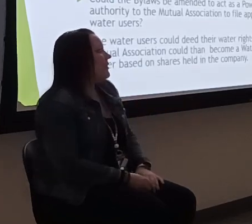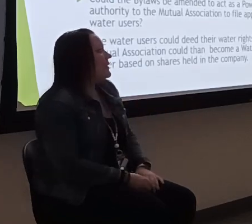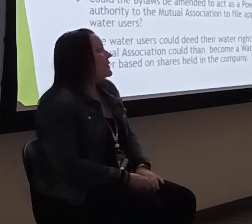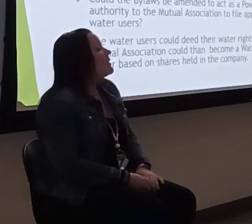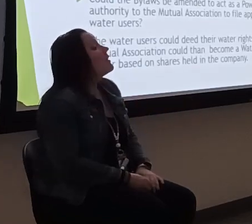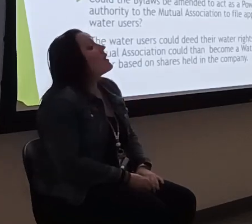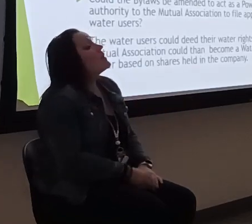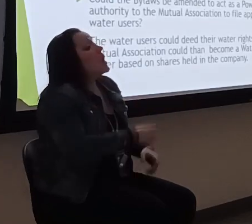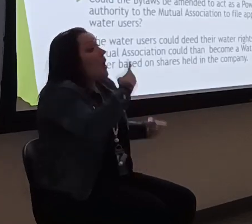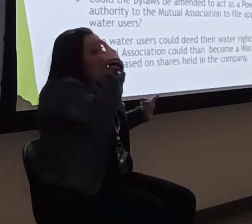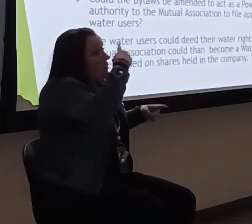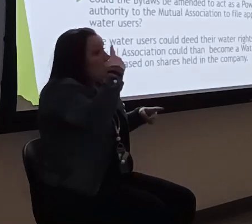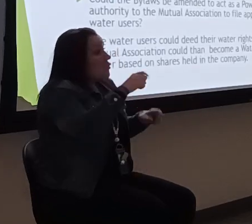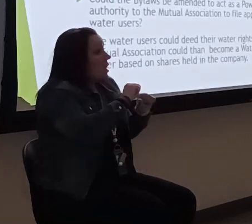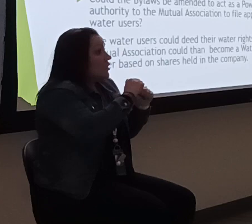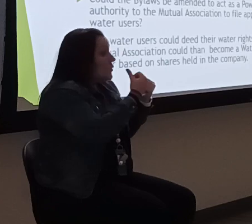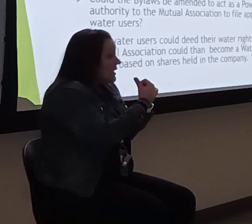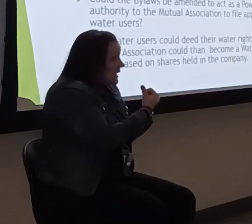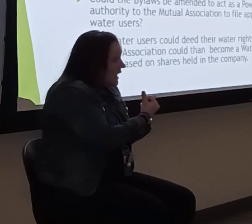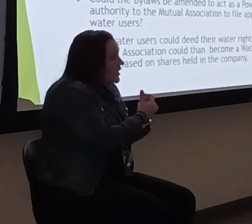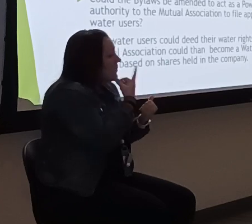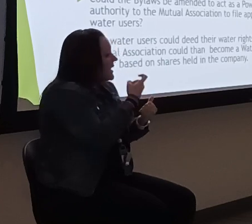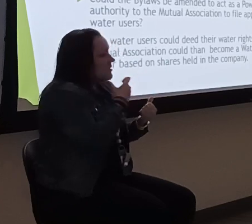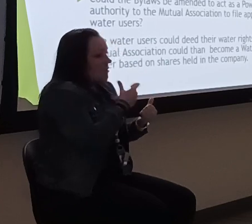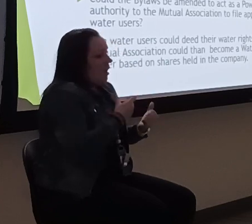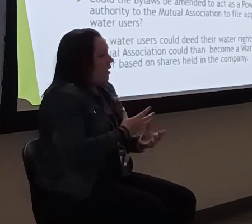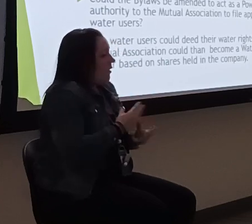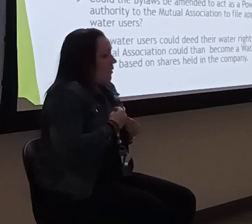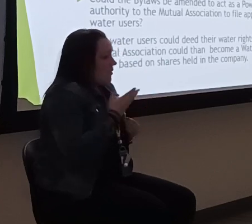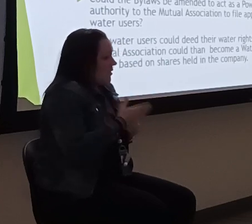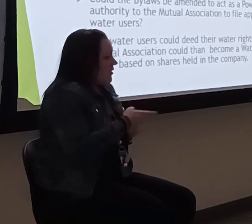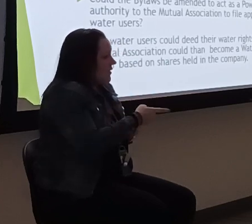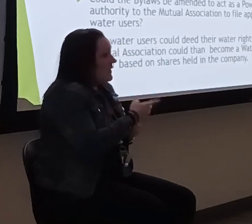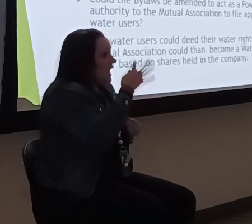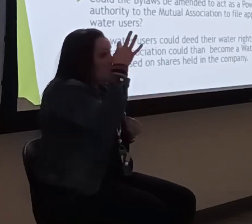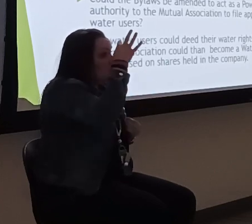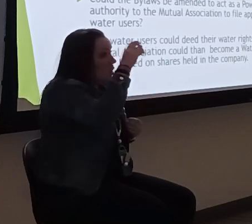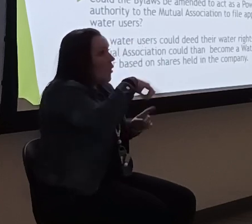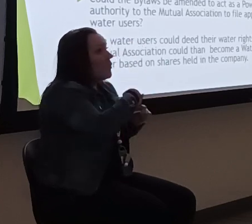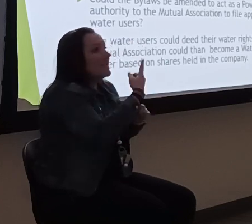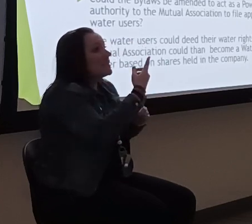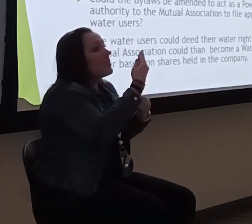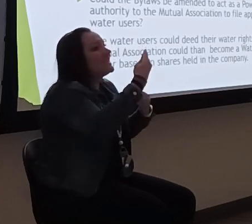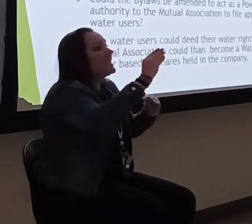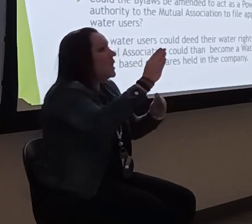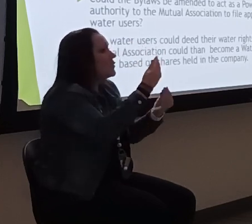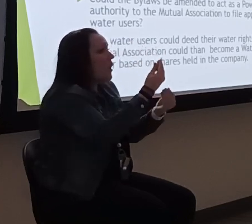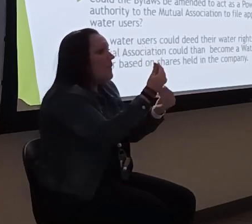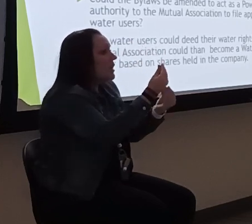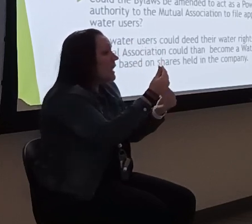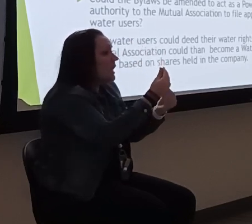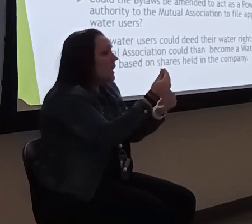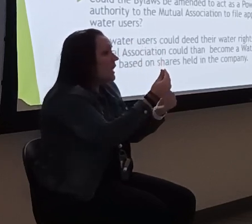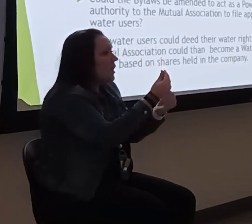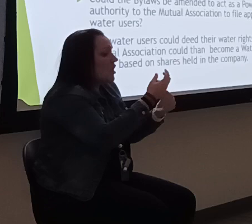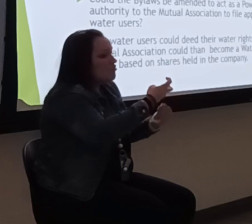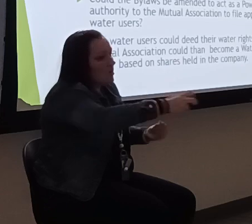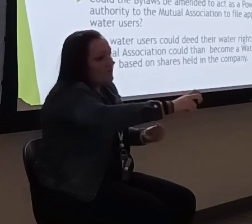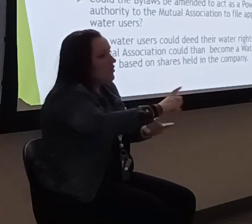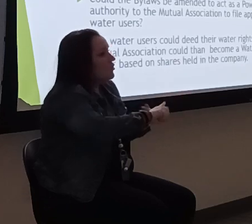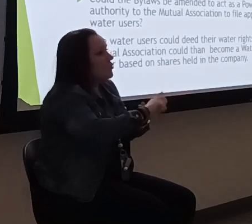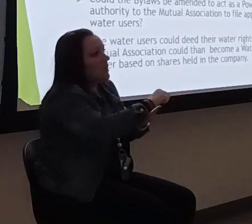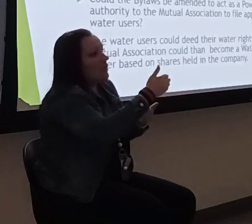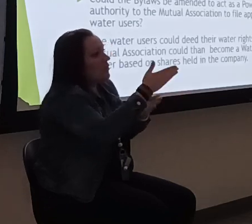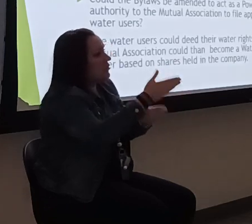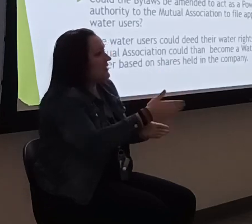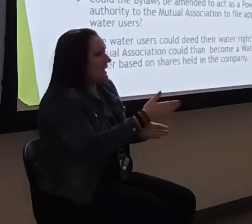The mutual association, because they're not an owner, they don't know when somebody sells their property and transfers it to somebody